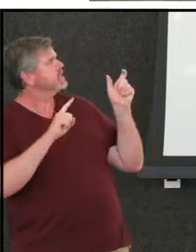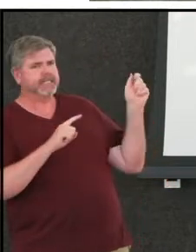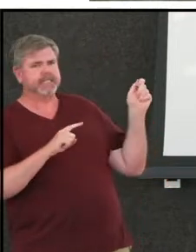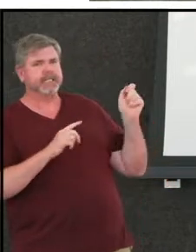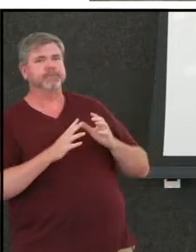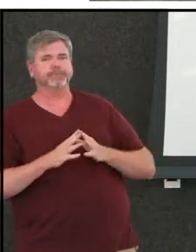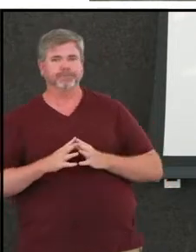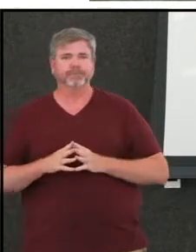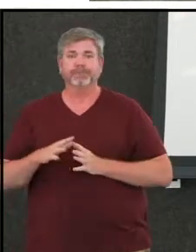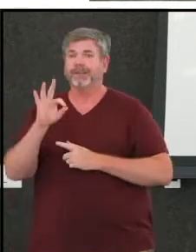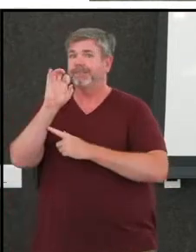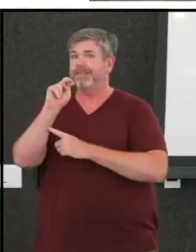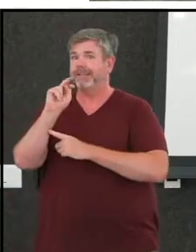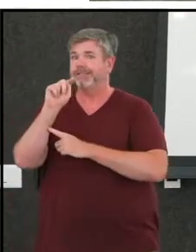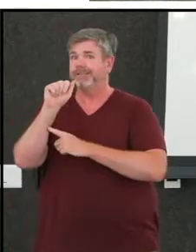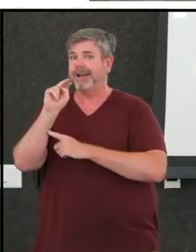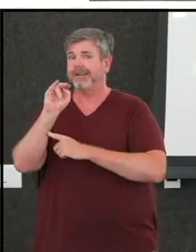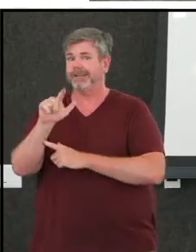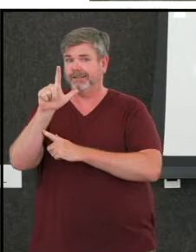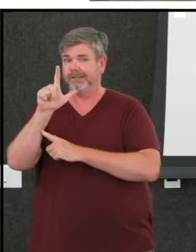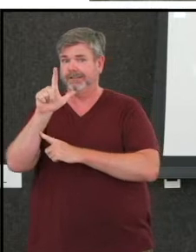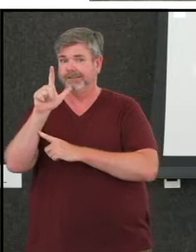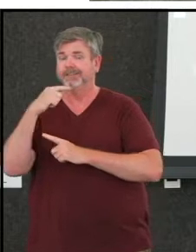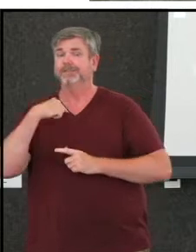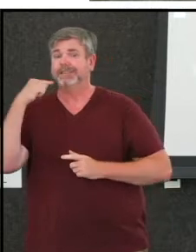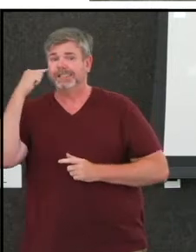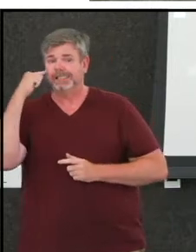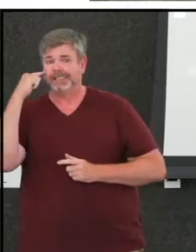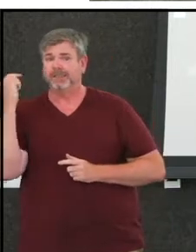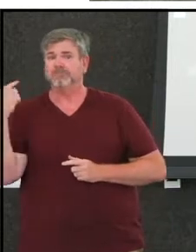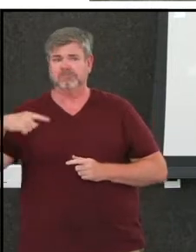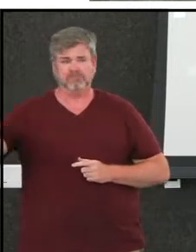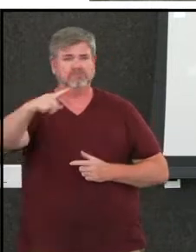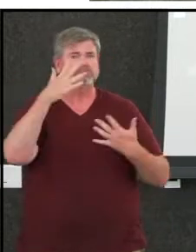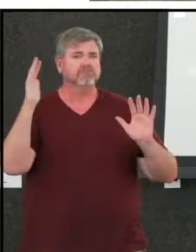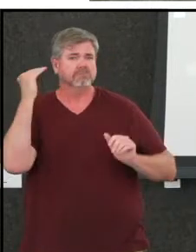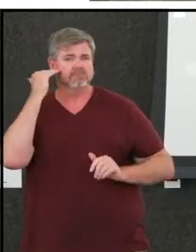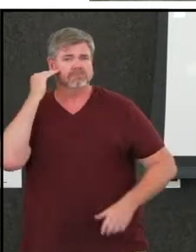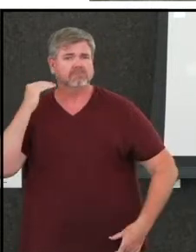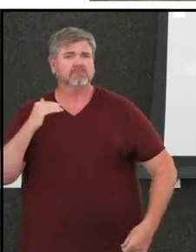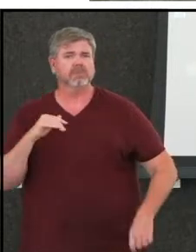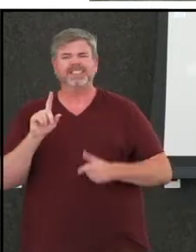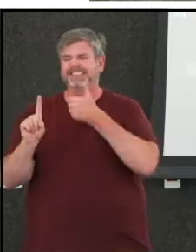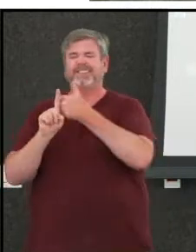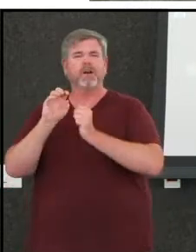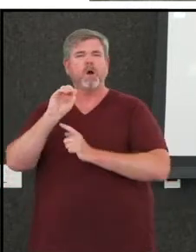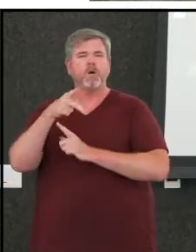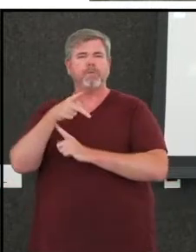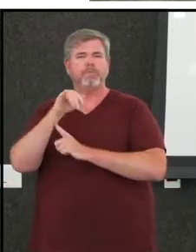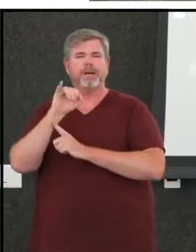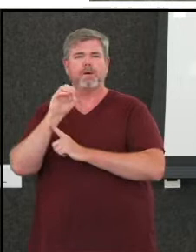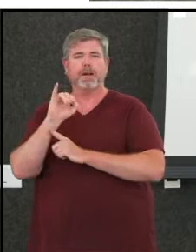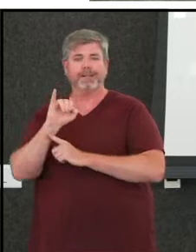Fentanyl, I think you probably by now have heard it's a synthetic opioid, meaning it's made in the lab.